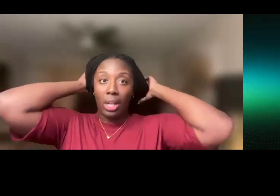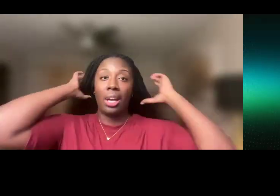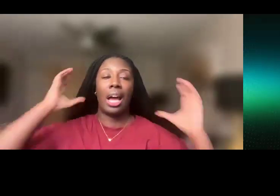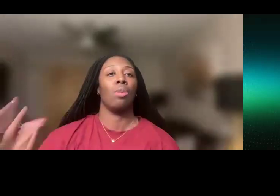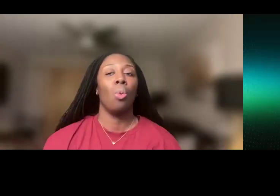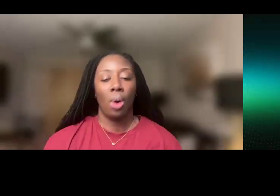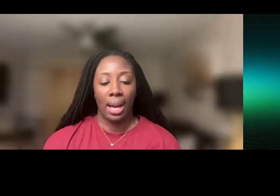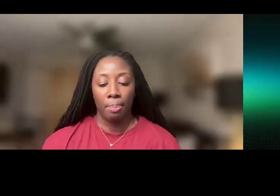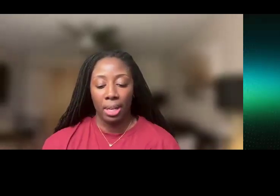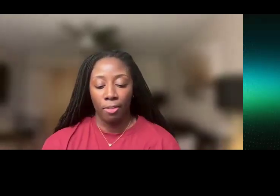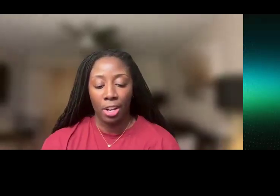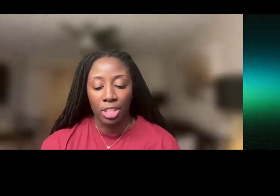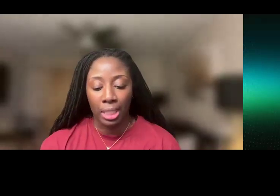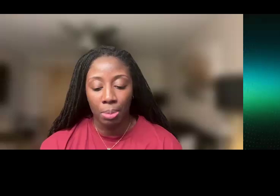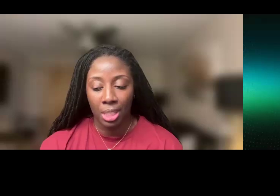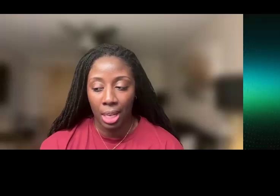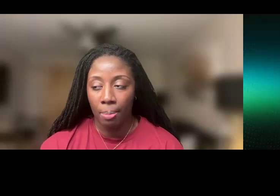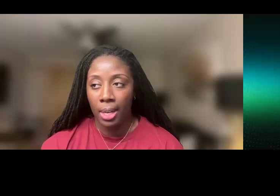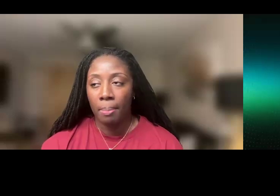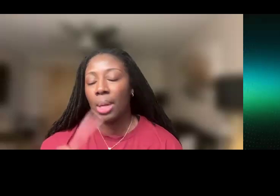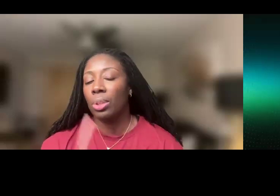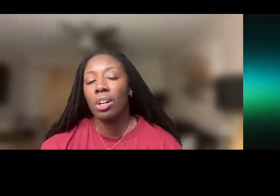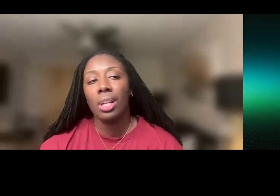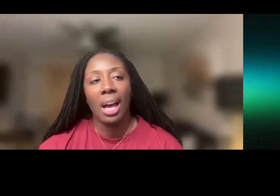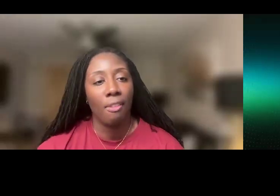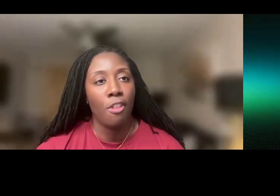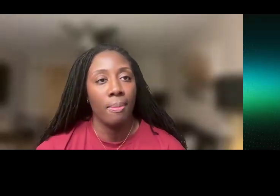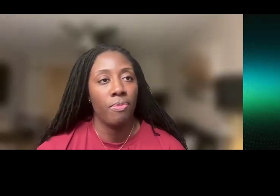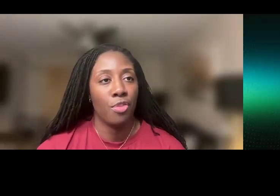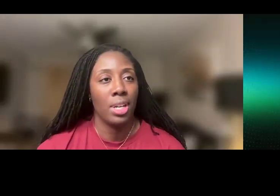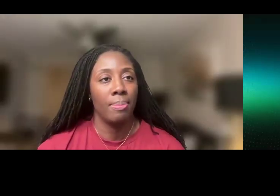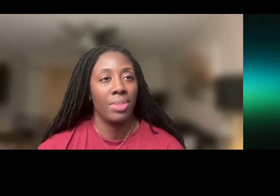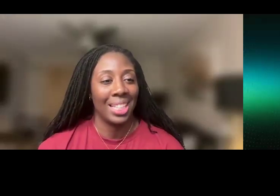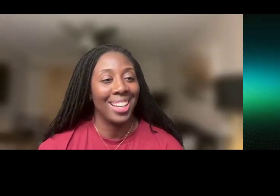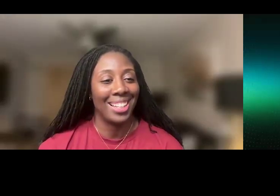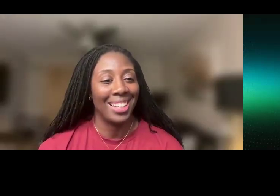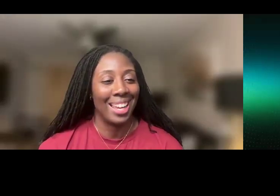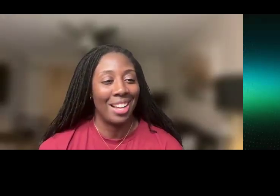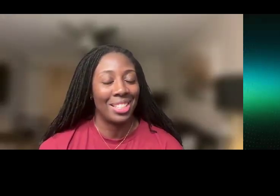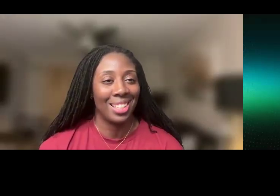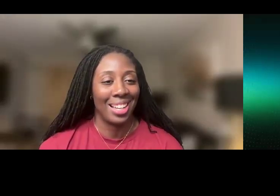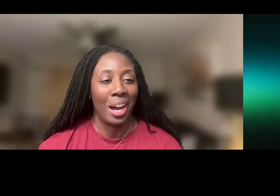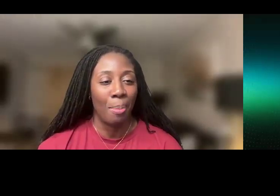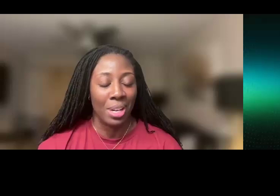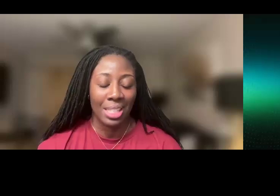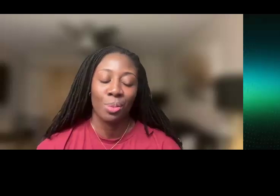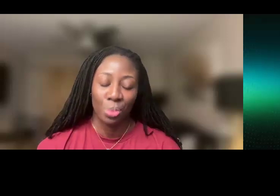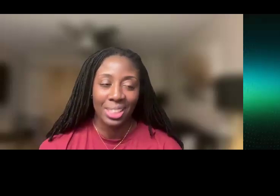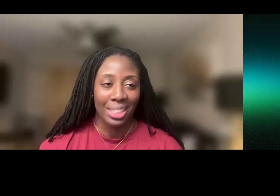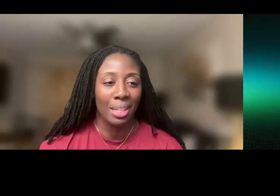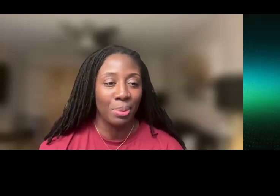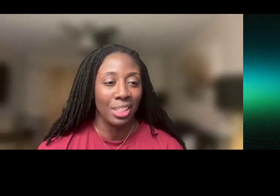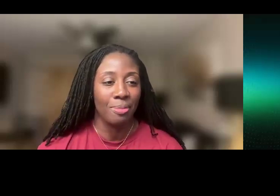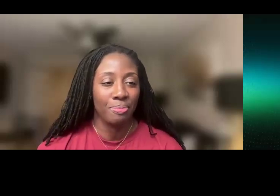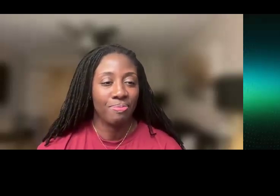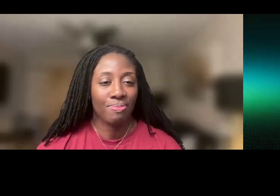do anymore. And I don't know why, but founders skip this step. But they will learn a lot from TikTok and how TikTok kind of operates. That's a